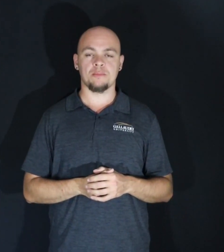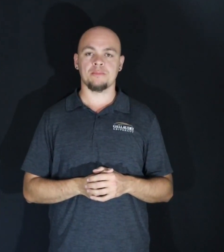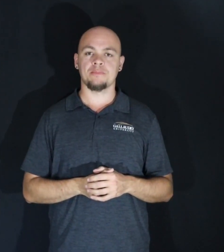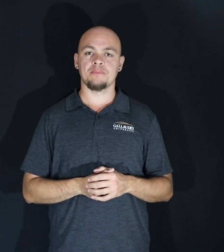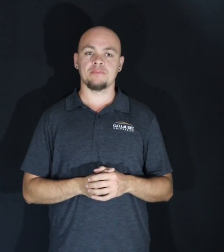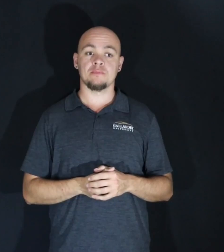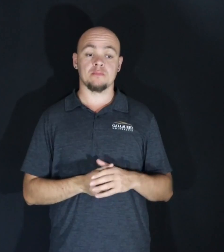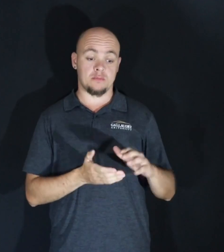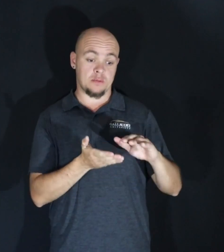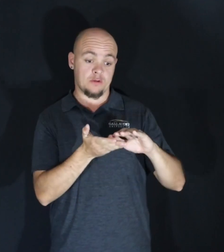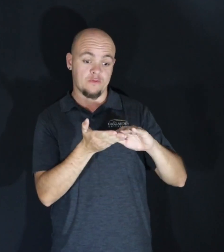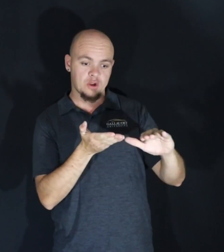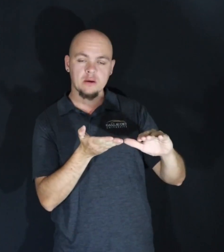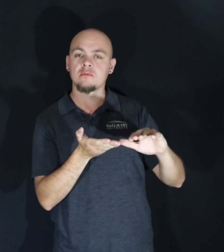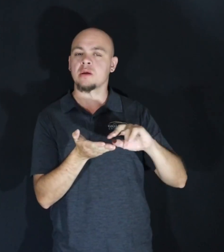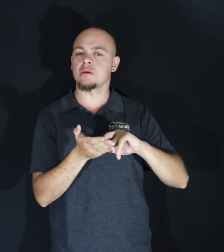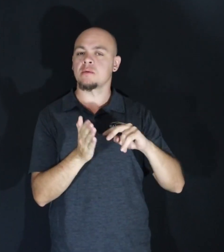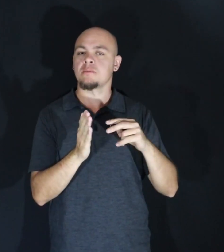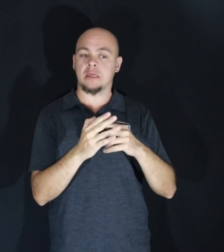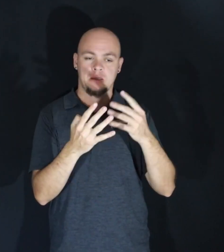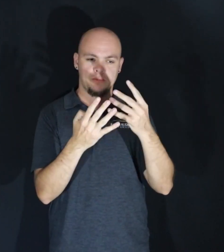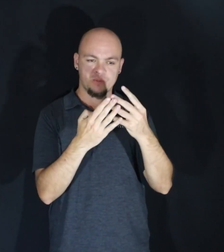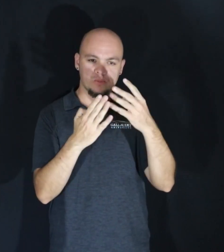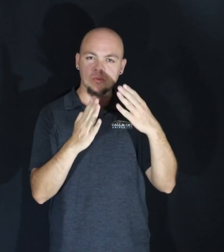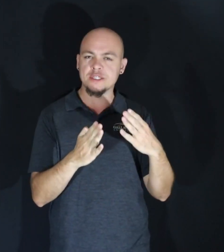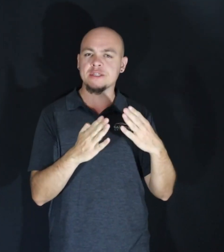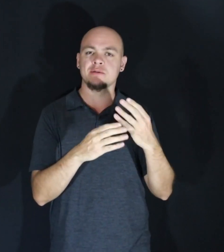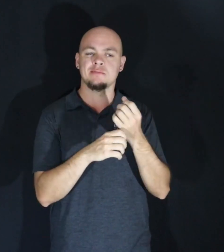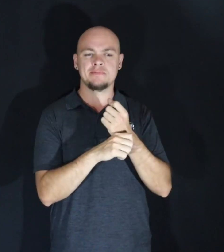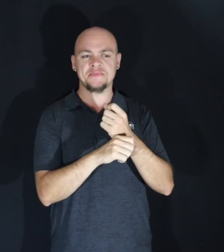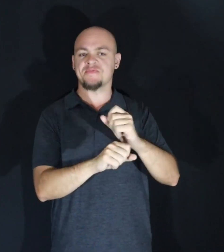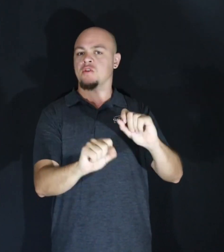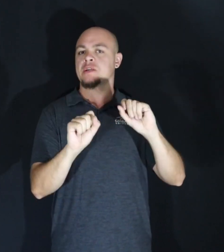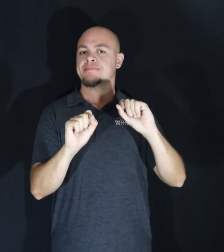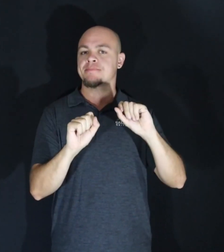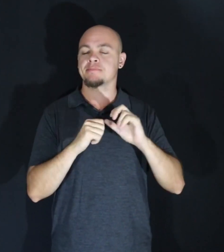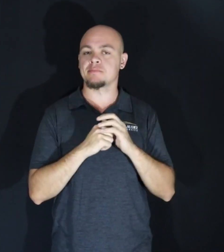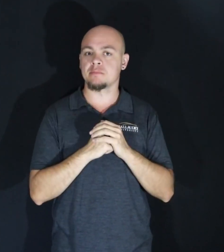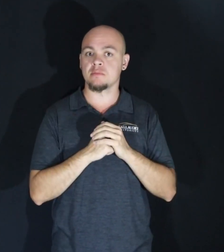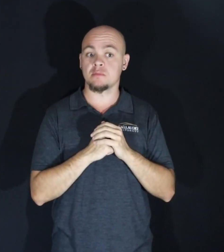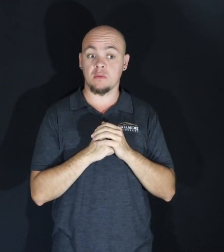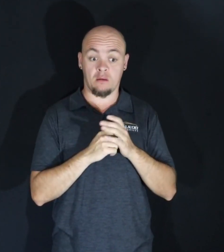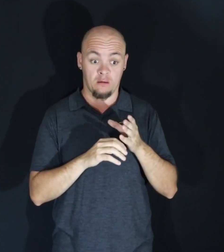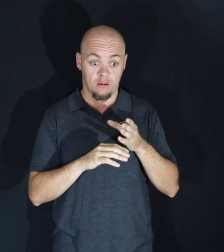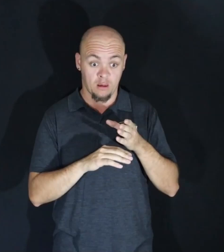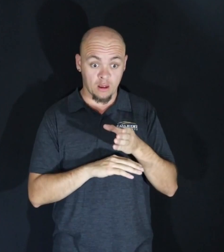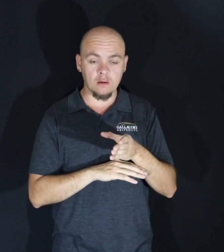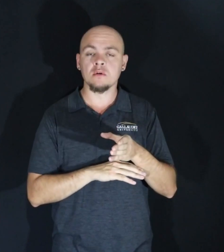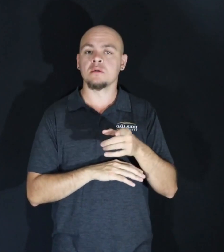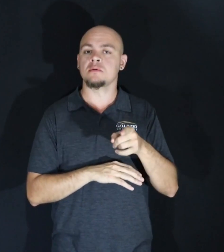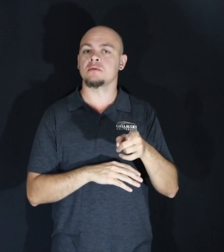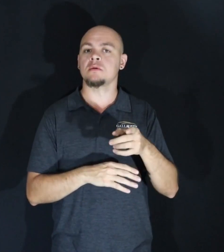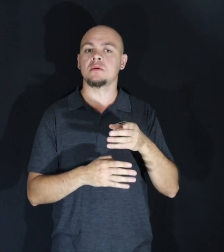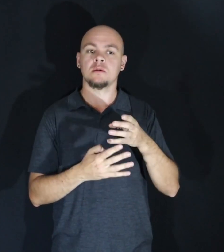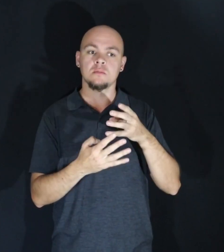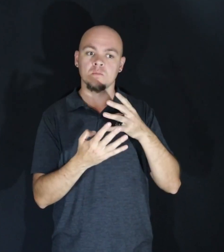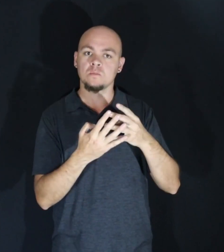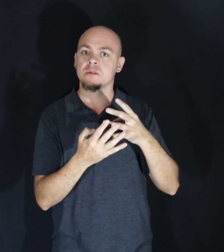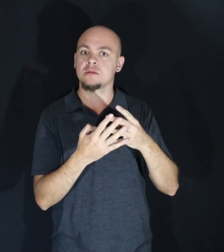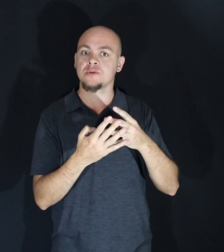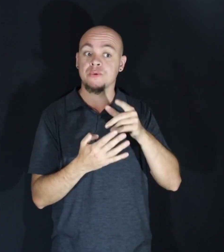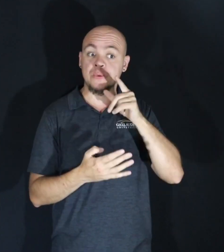To forgive is to set a prisoner free, only to find out that the prisoner was